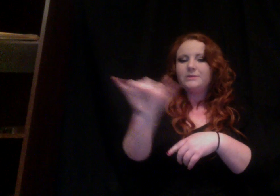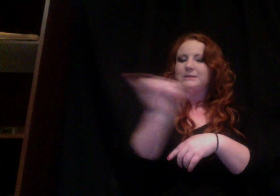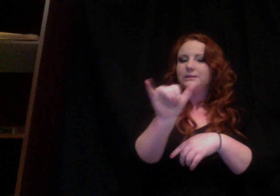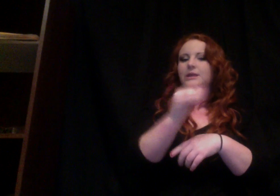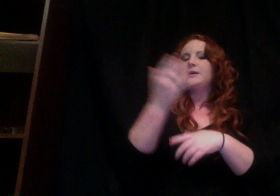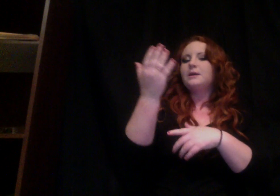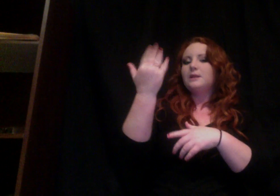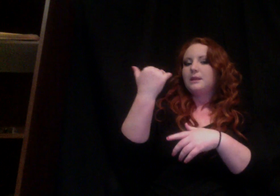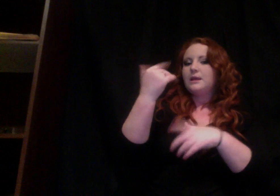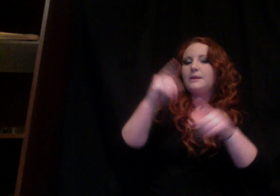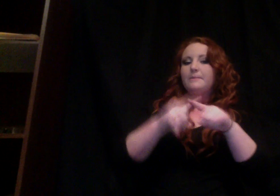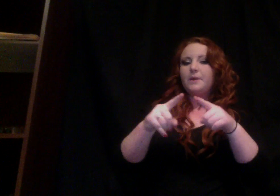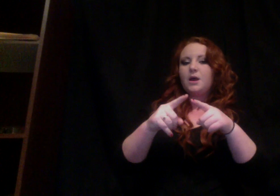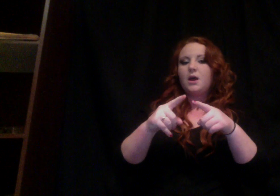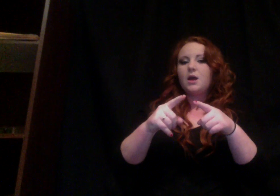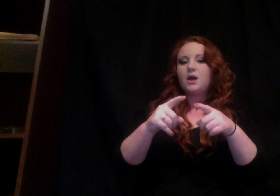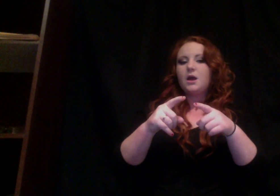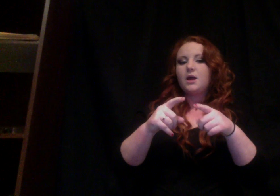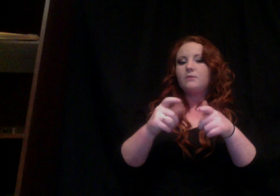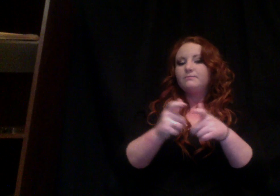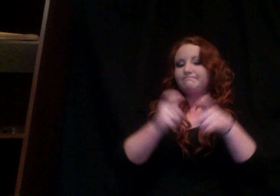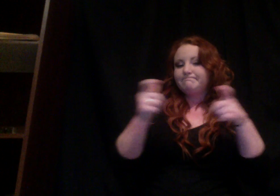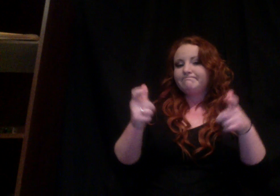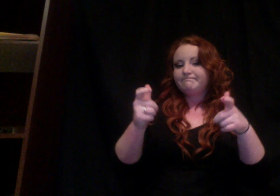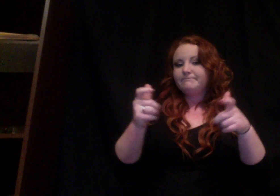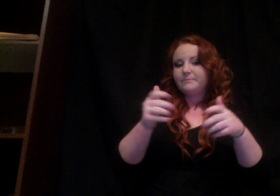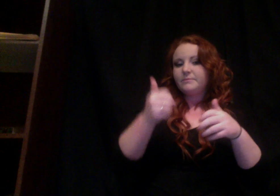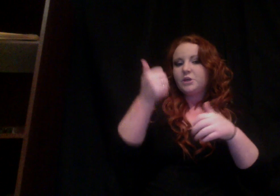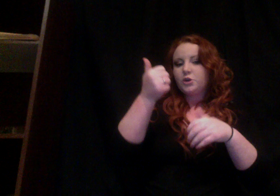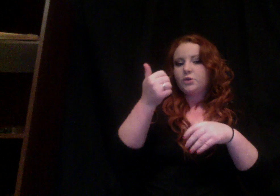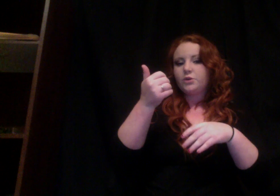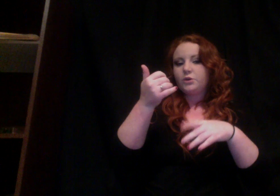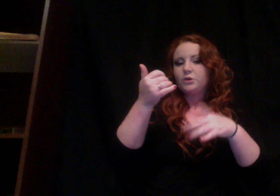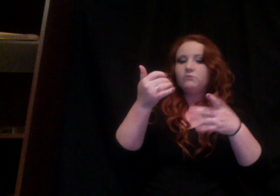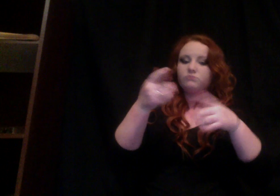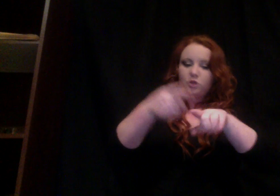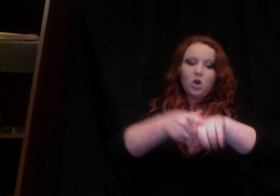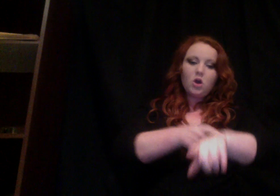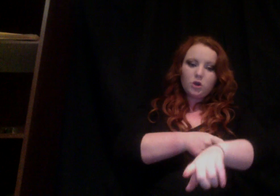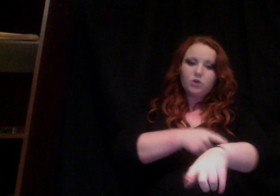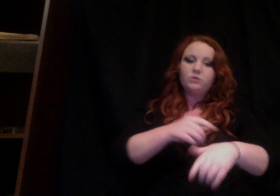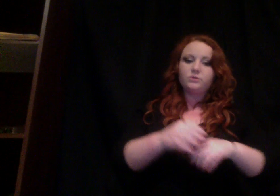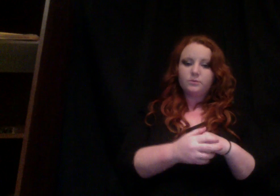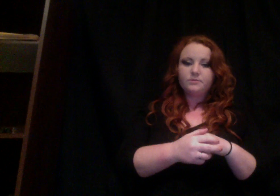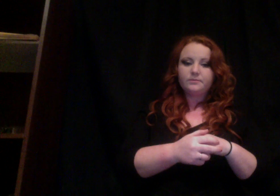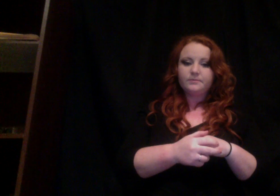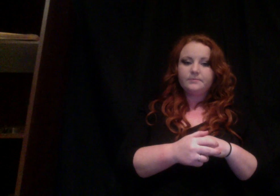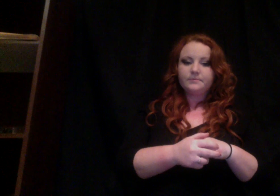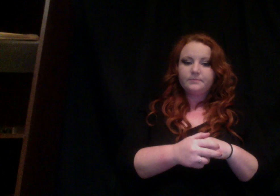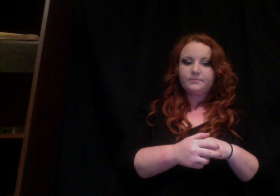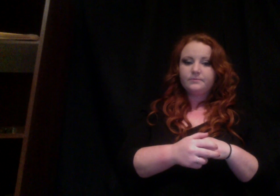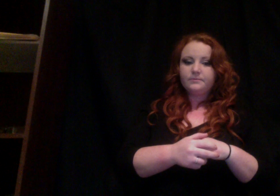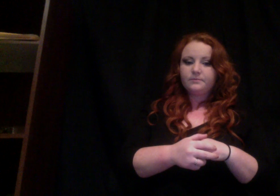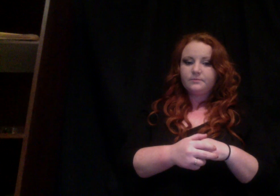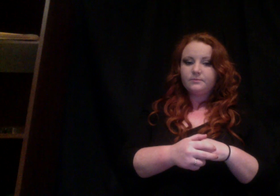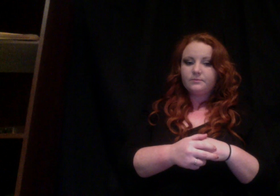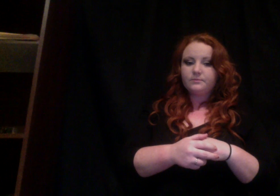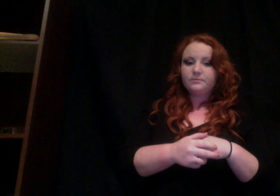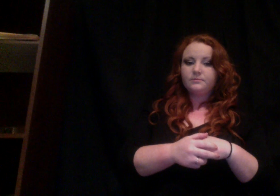it's obviously a little bit larger and longer. It's also articulated at the end. It's very soft